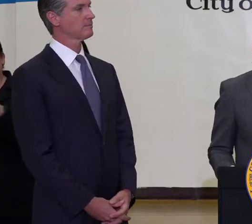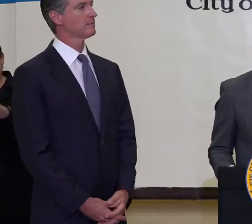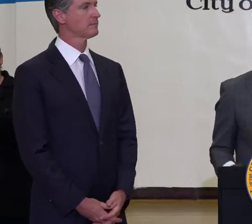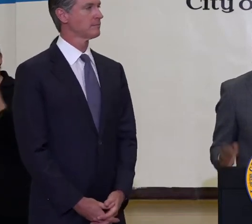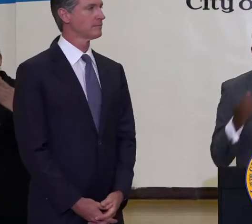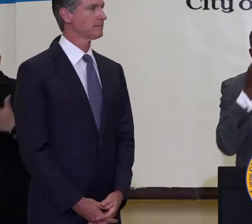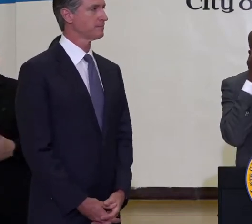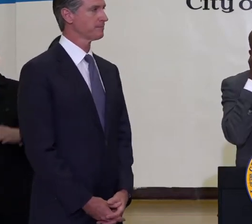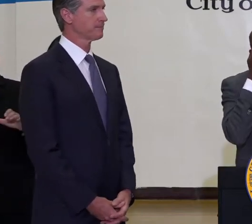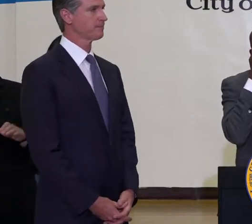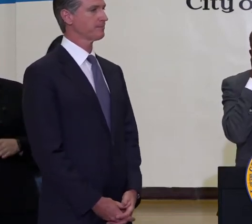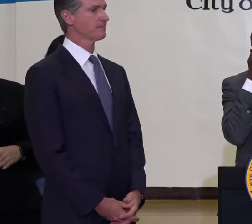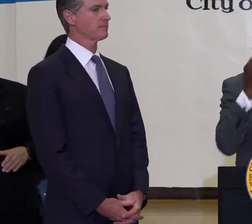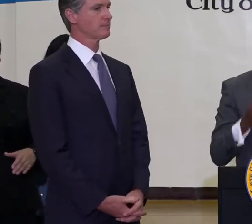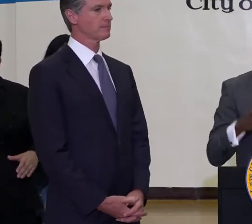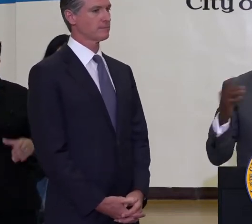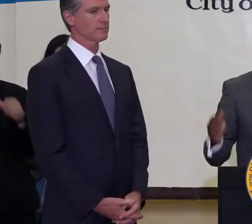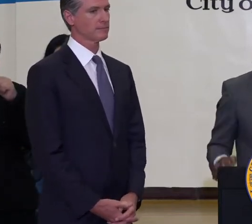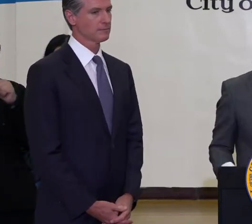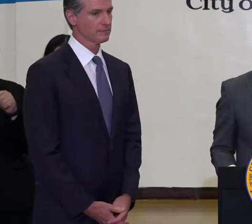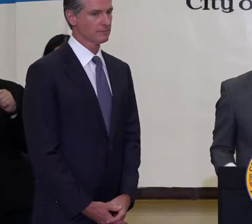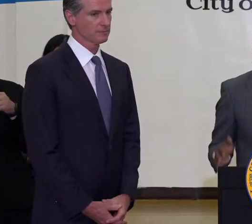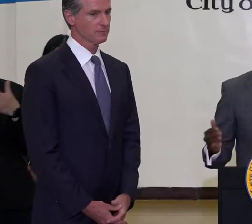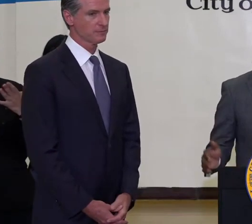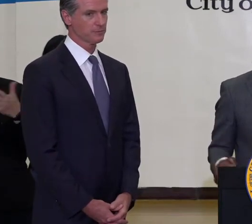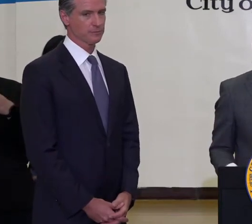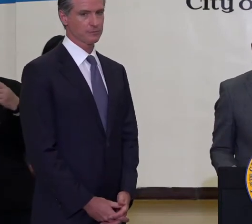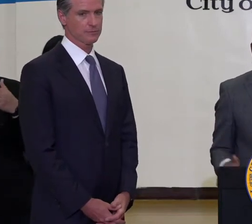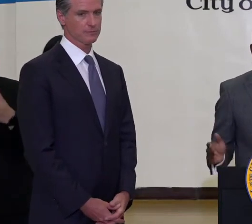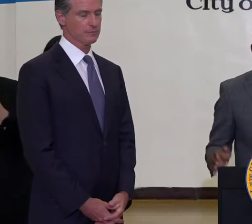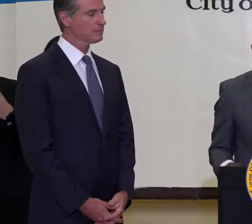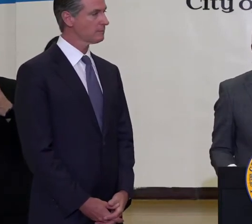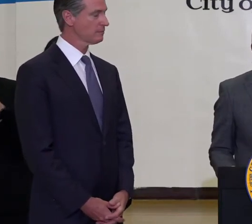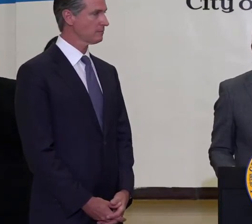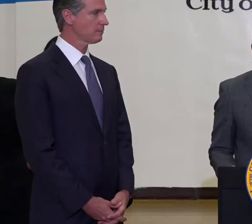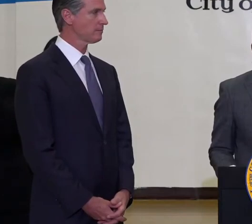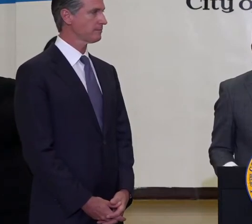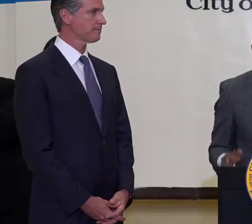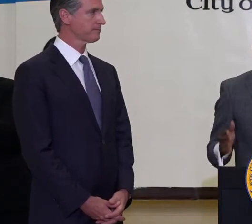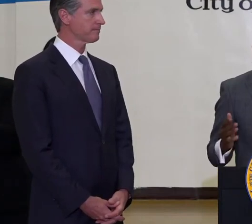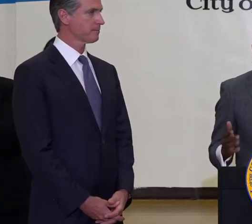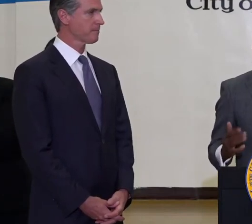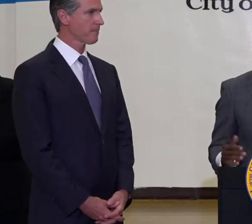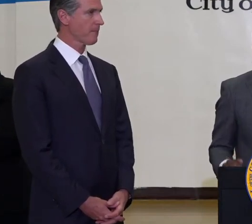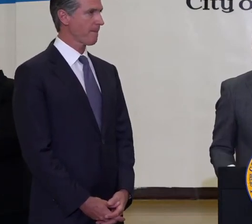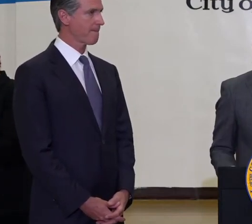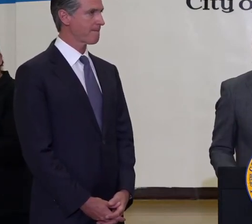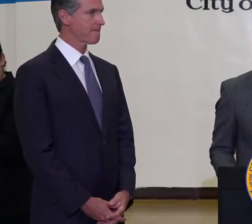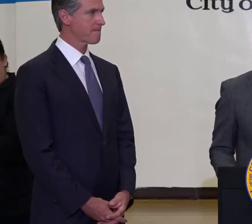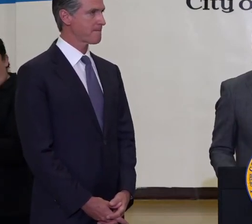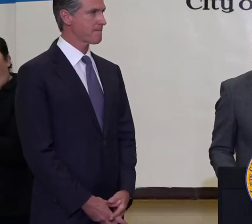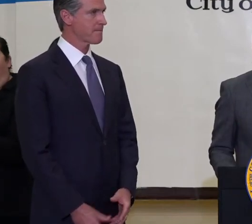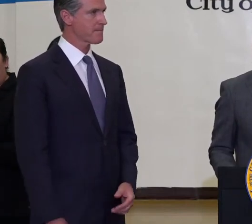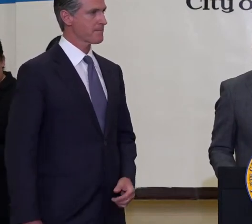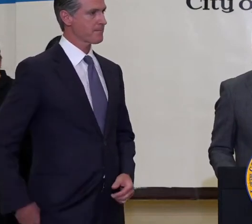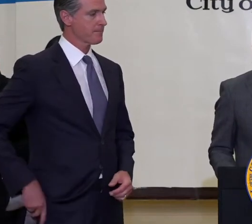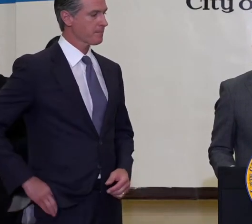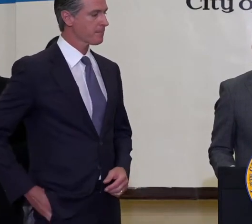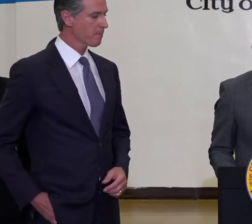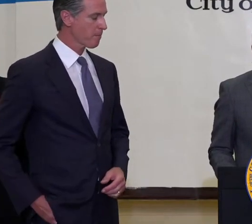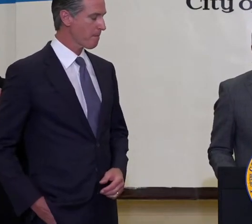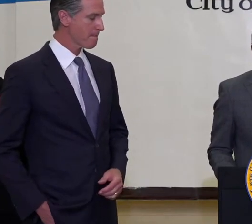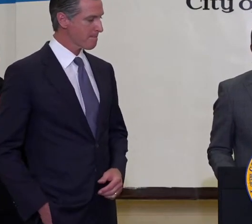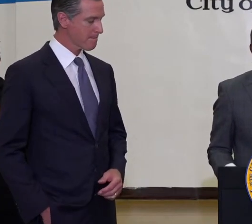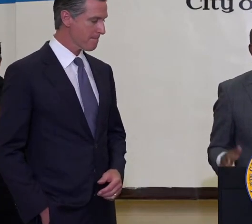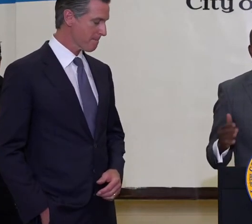we needed to do, not only with SB2, but all the other initiatives that the governor has signed today. It's a critical time in California, and